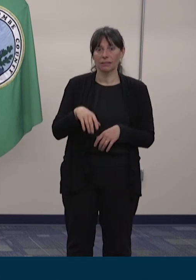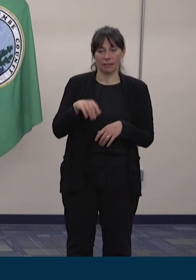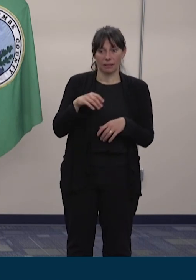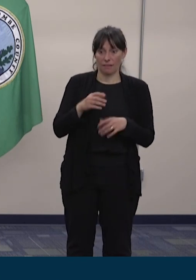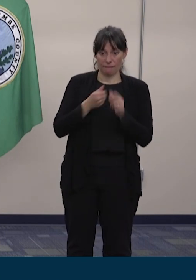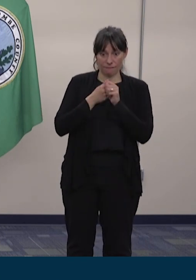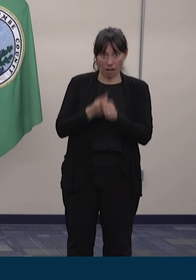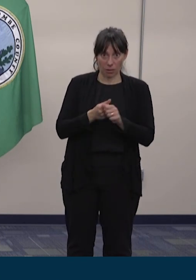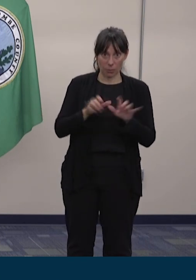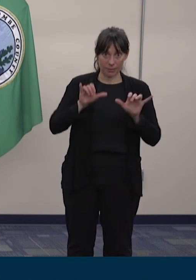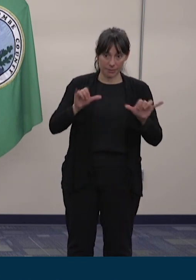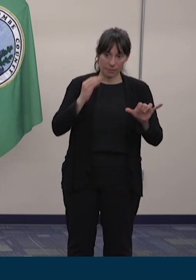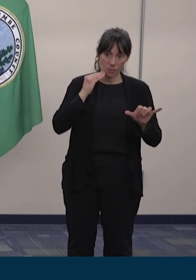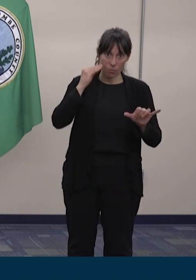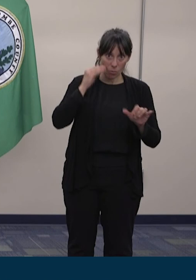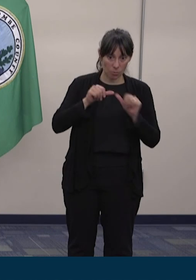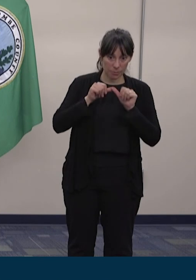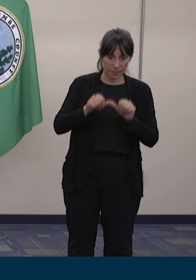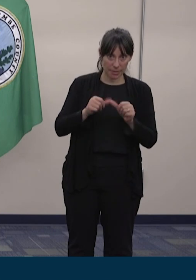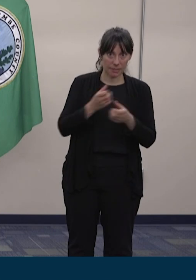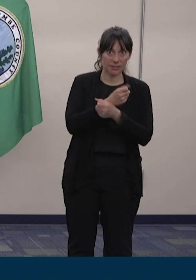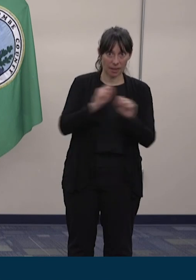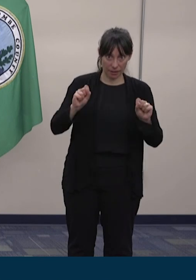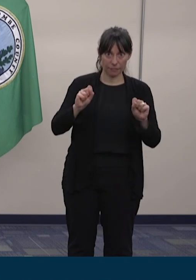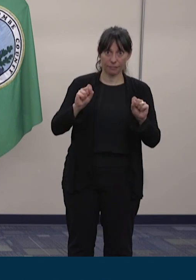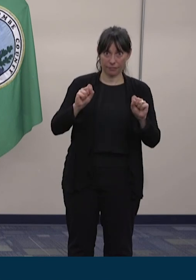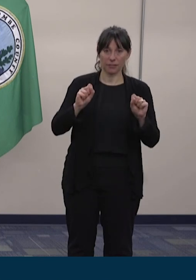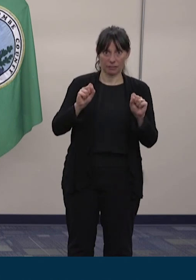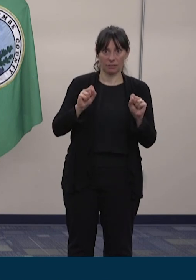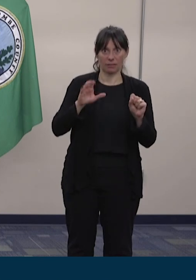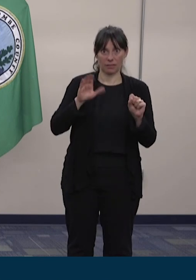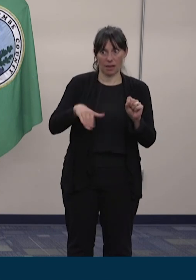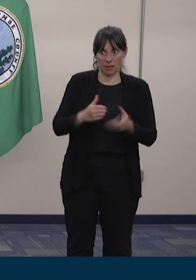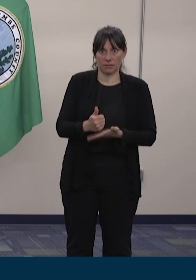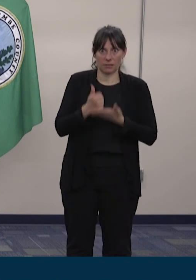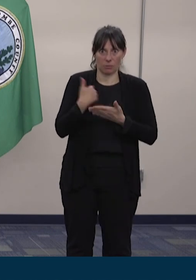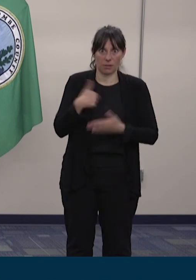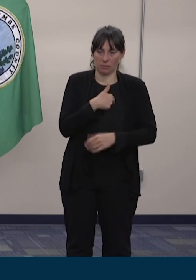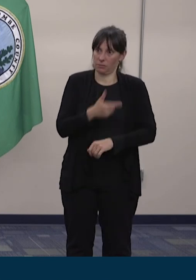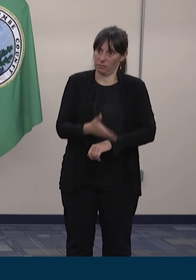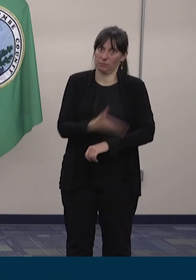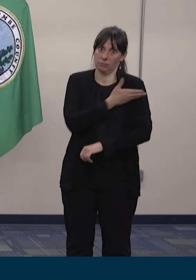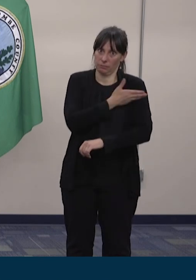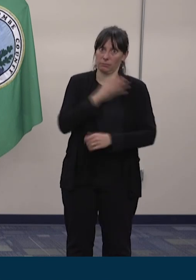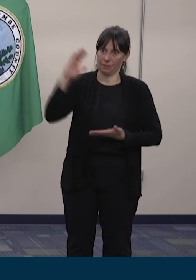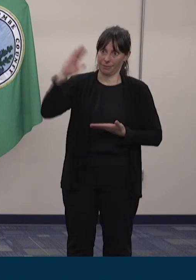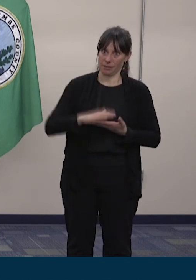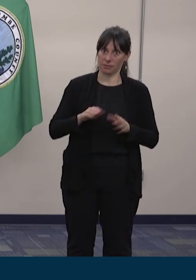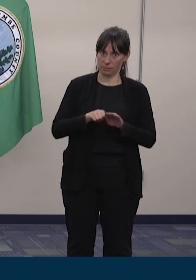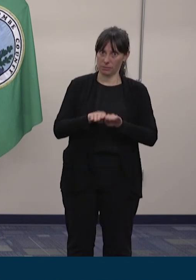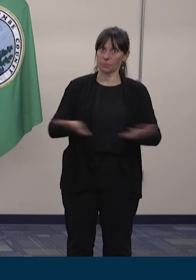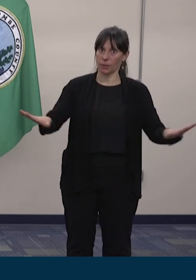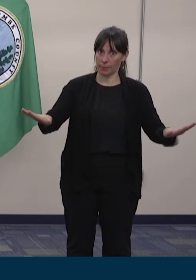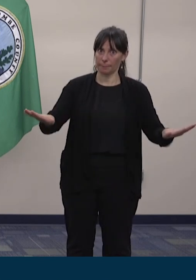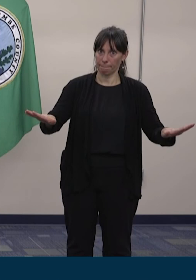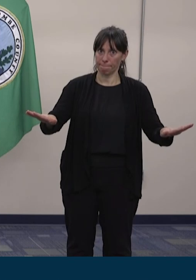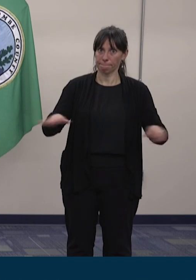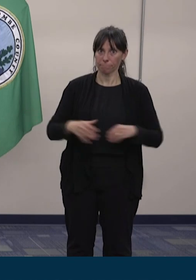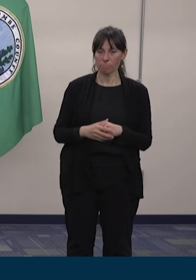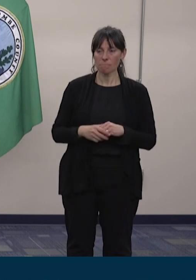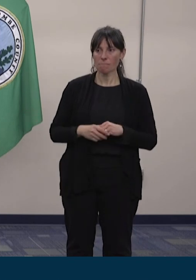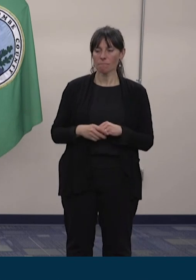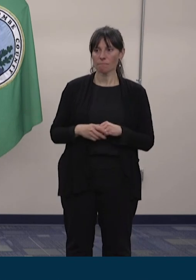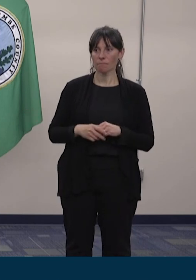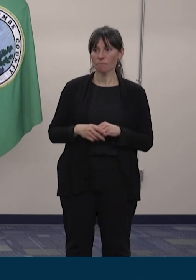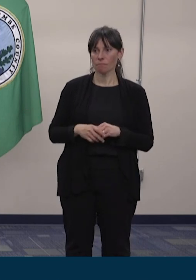Buncombe County and the state, we would be in a far different situation. And for this, I'm grateful to